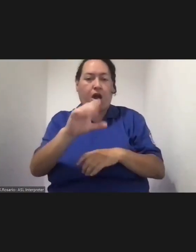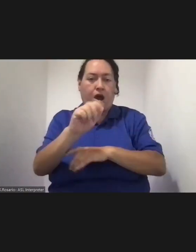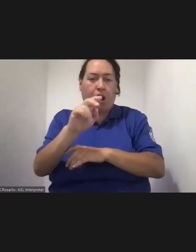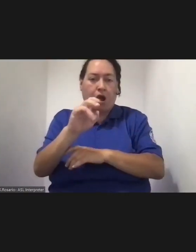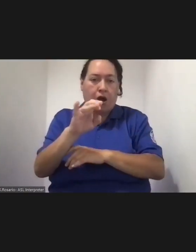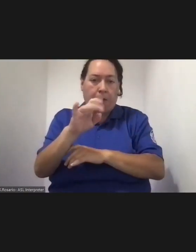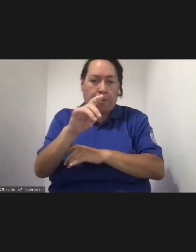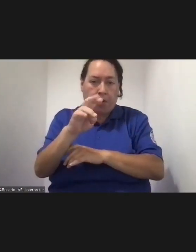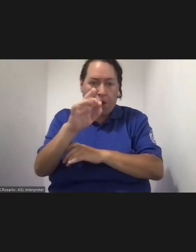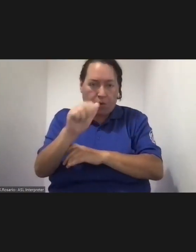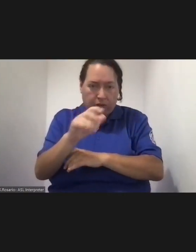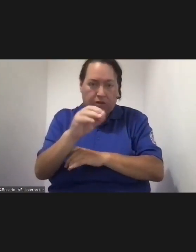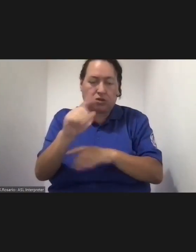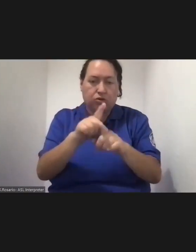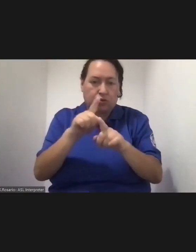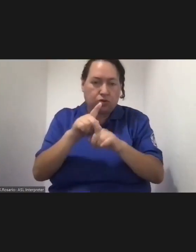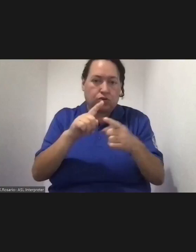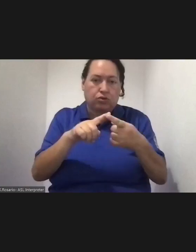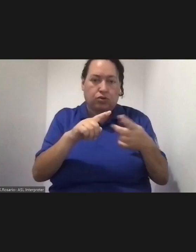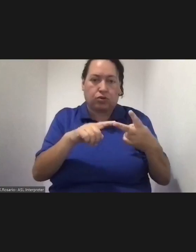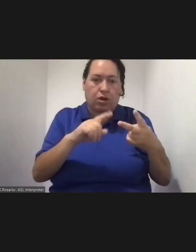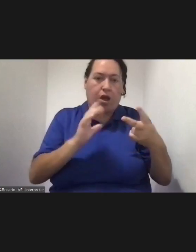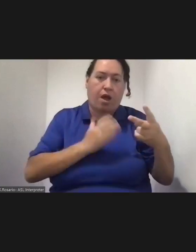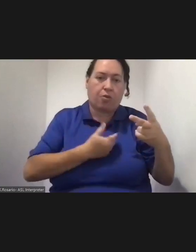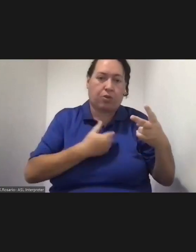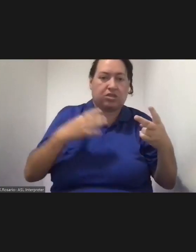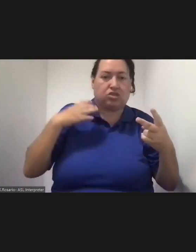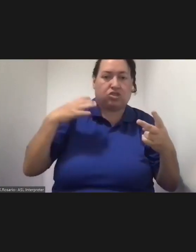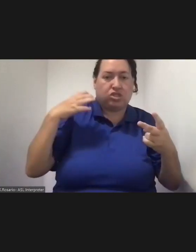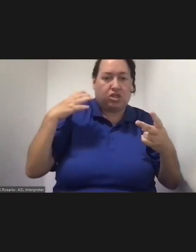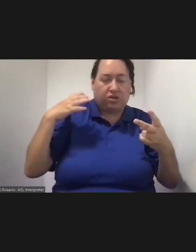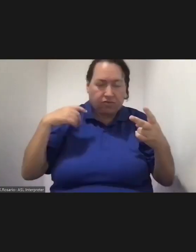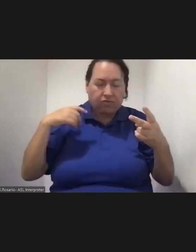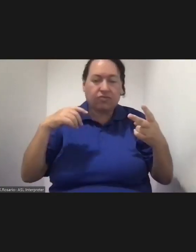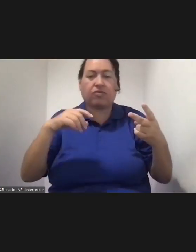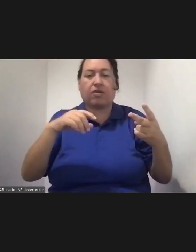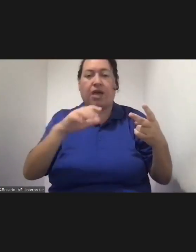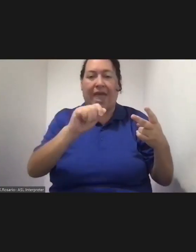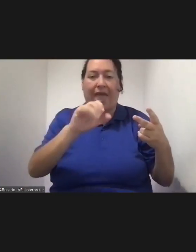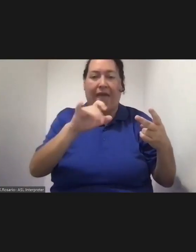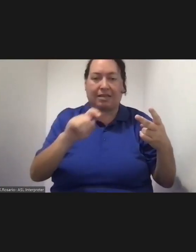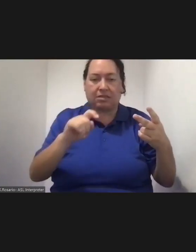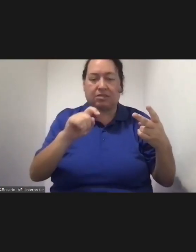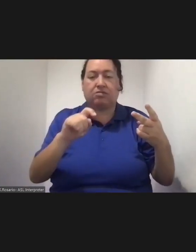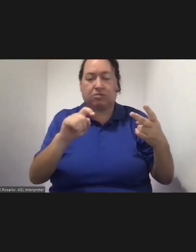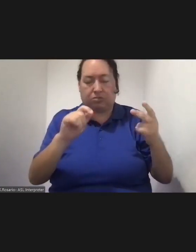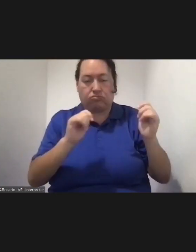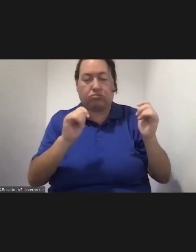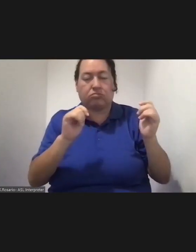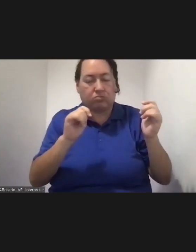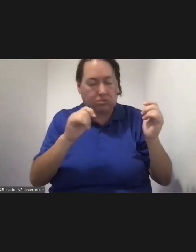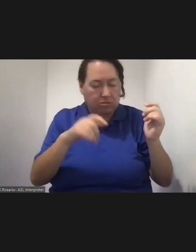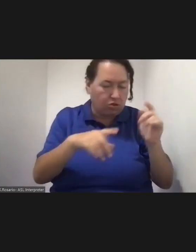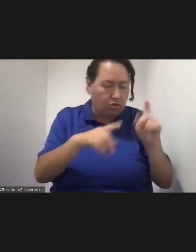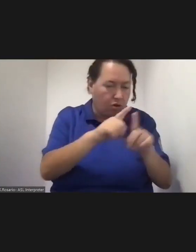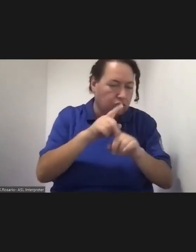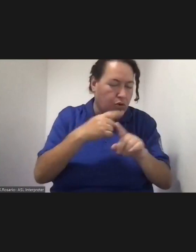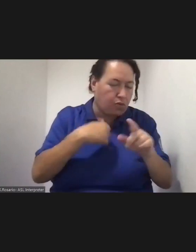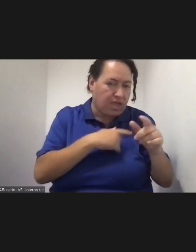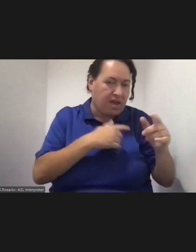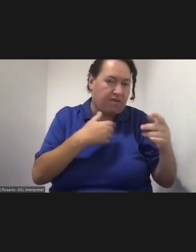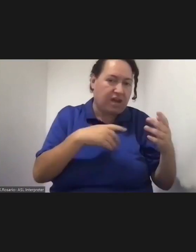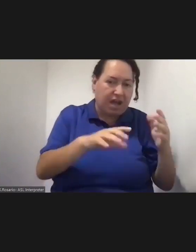Officer, and Chima Mbakwen, who is our Acting Chief Public Health Officer. In recent days, we have identified two primary